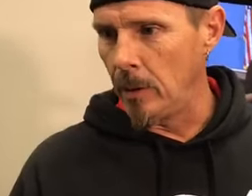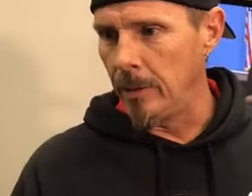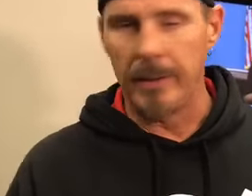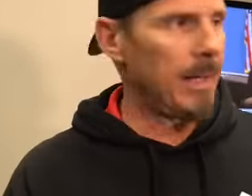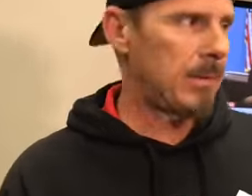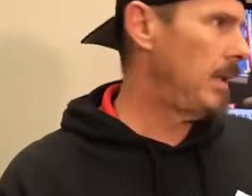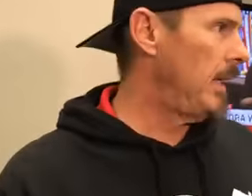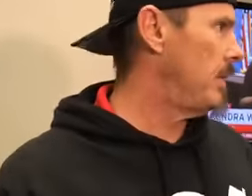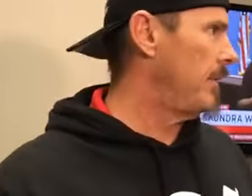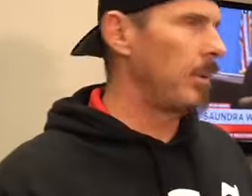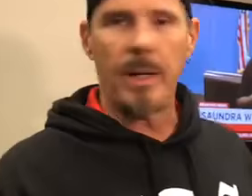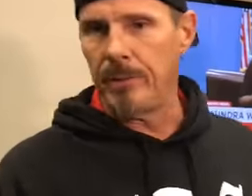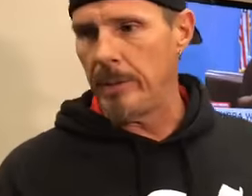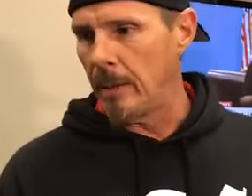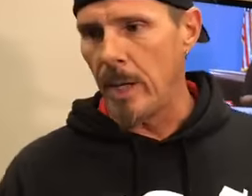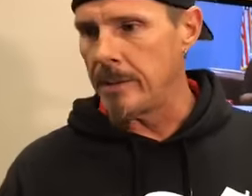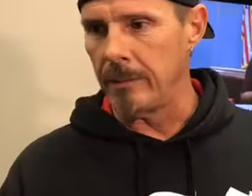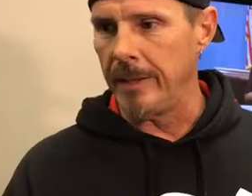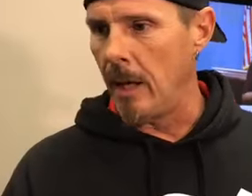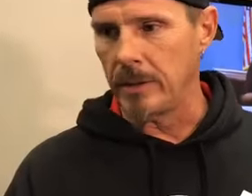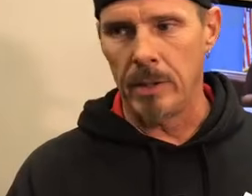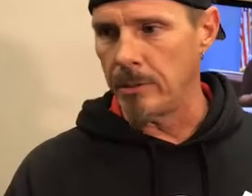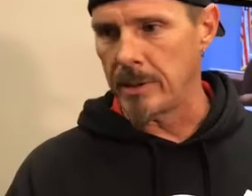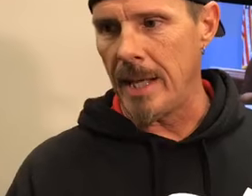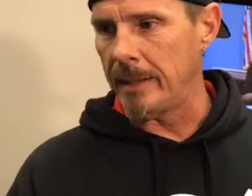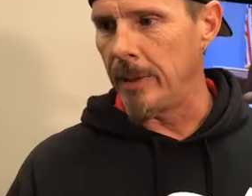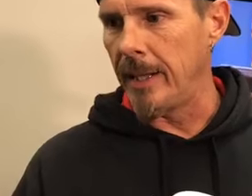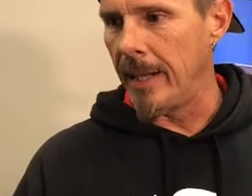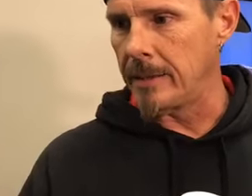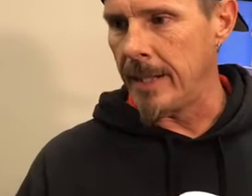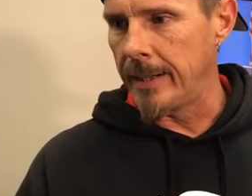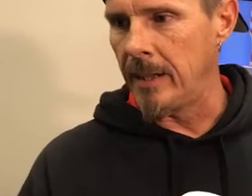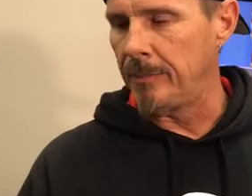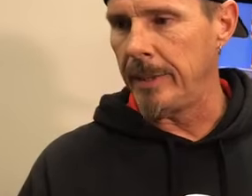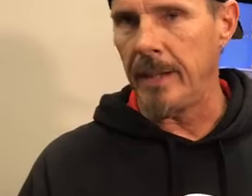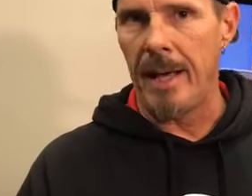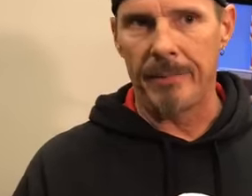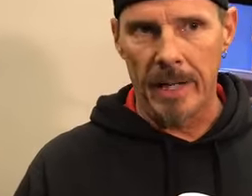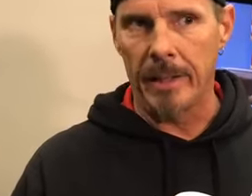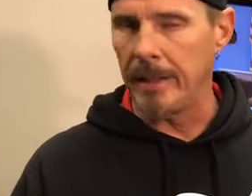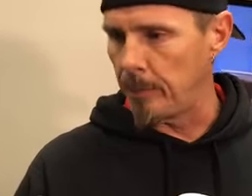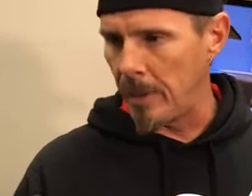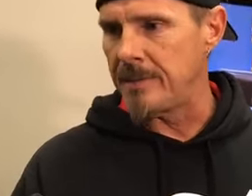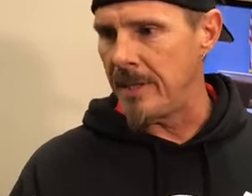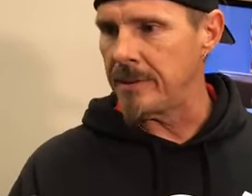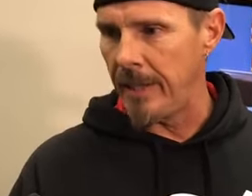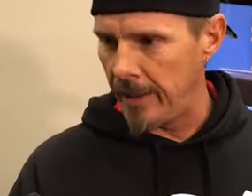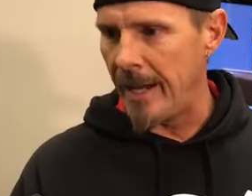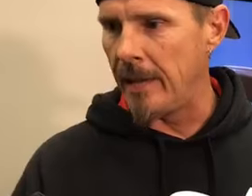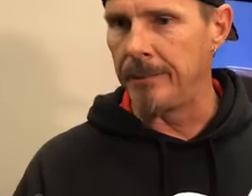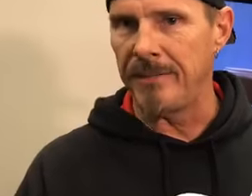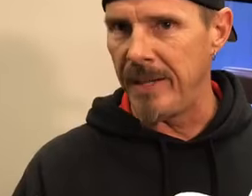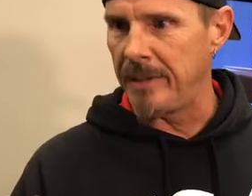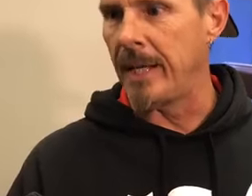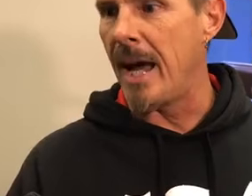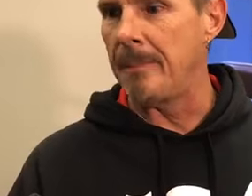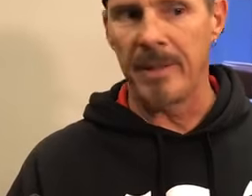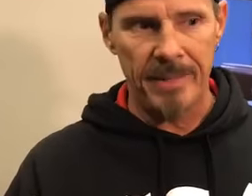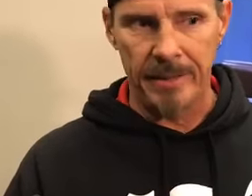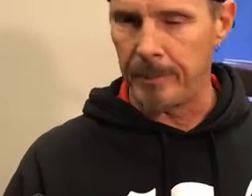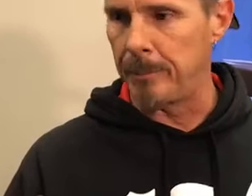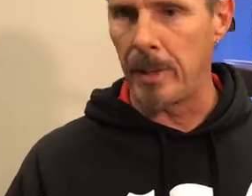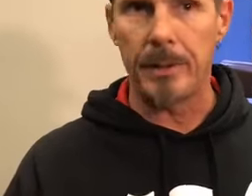to do, and each and every one of you that are watching right now knows exactly what I'd like to take care of, but I've got to let the process carry it out, and my faith in